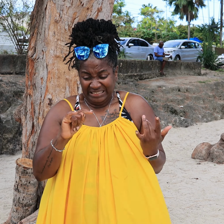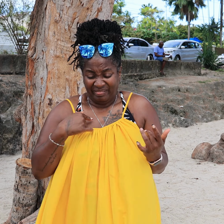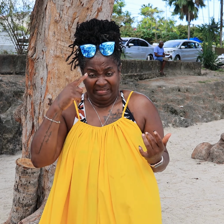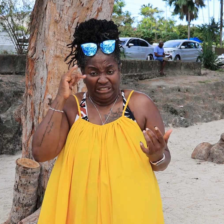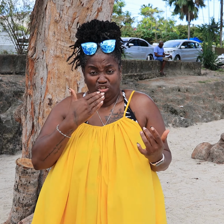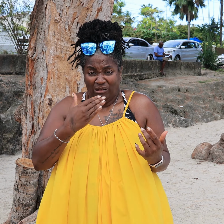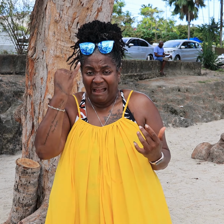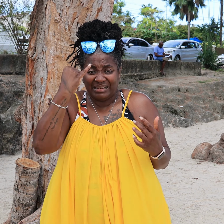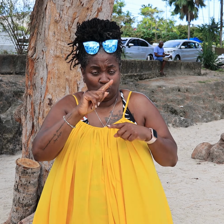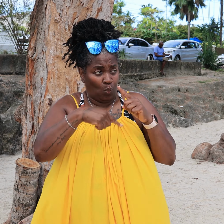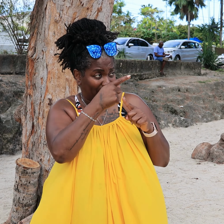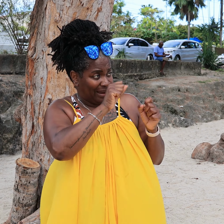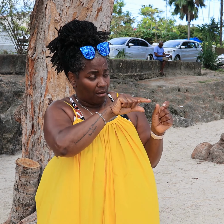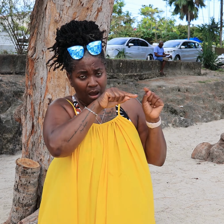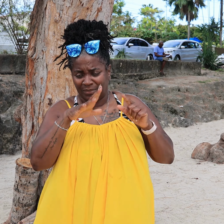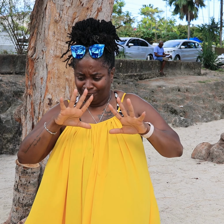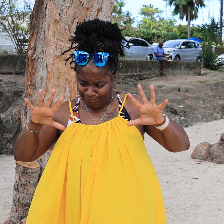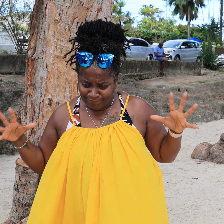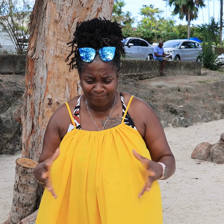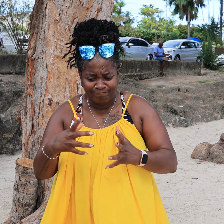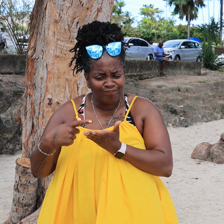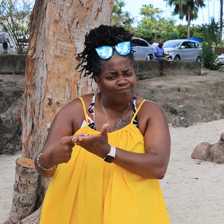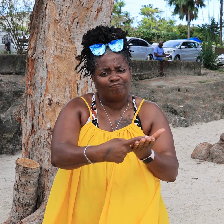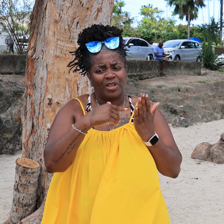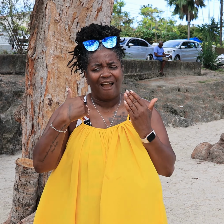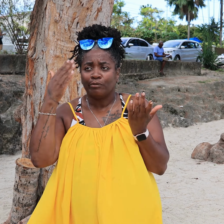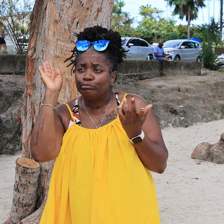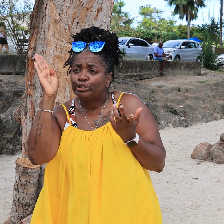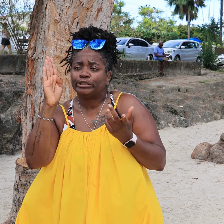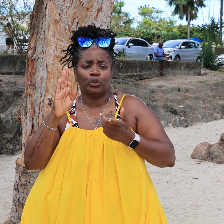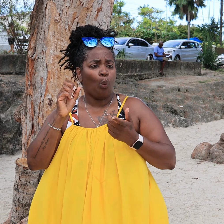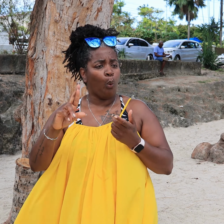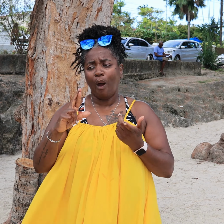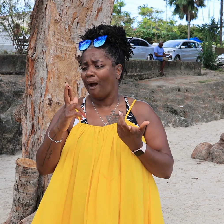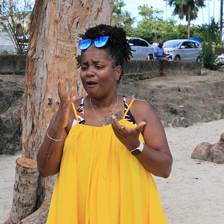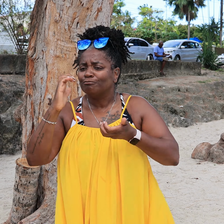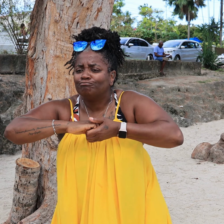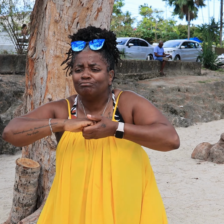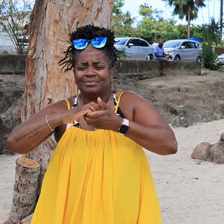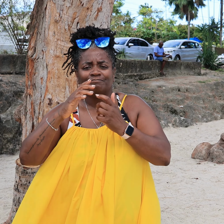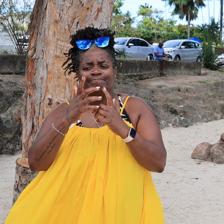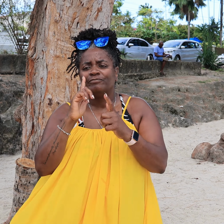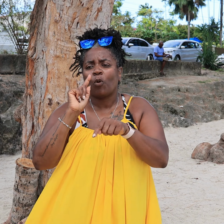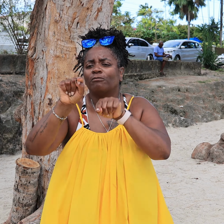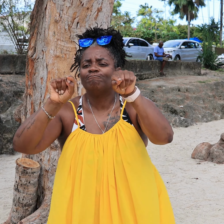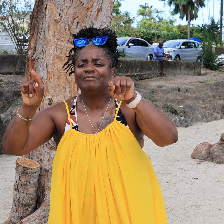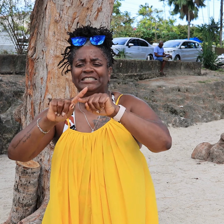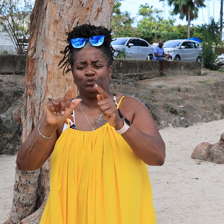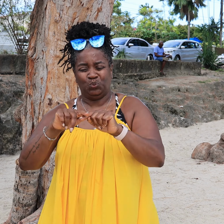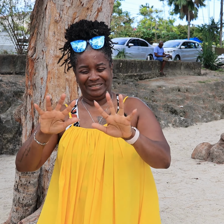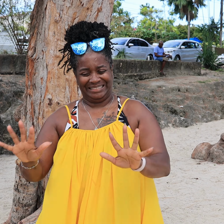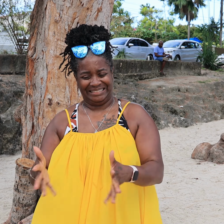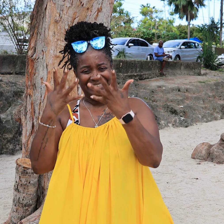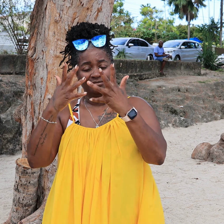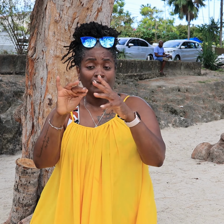And I think that's a great idea. If you can come and uplift them, have discussions on speeches or collaborations and so on,